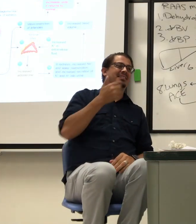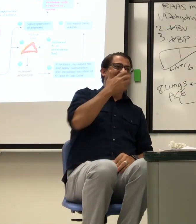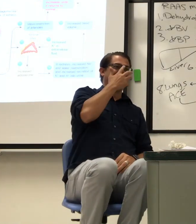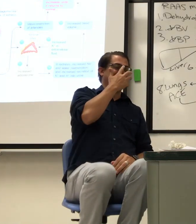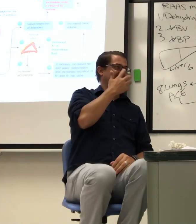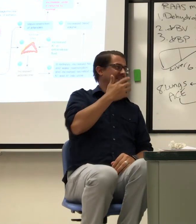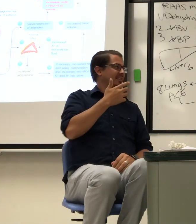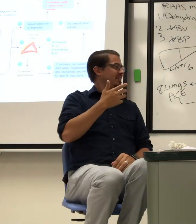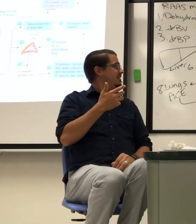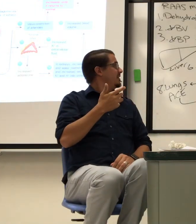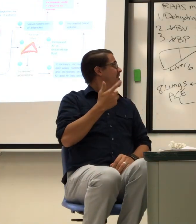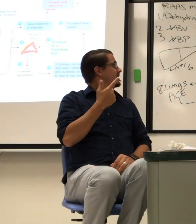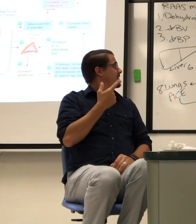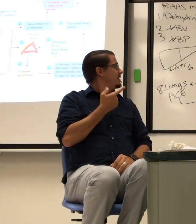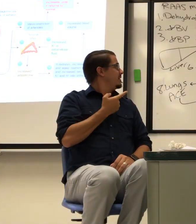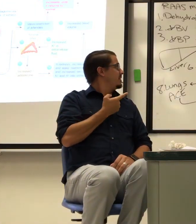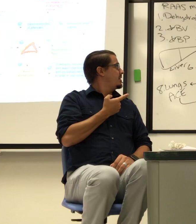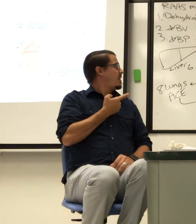molecule